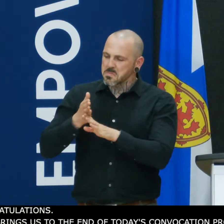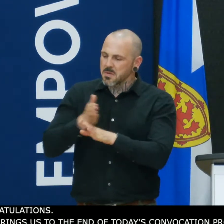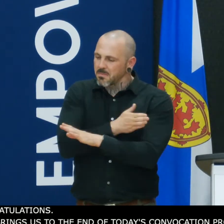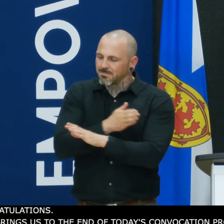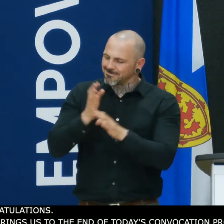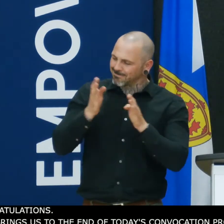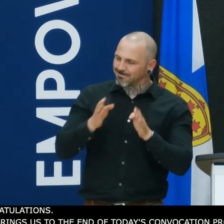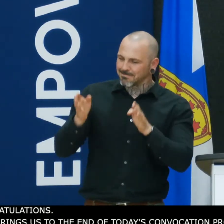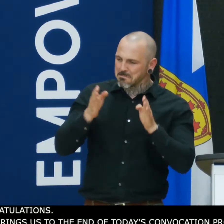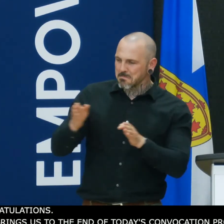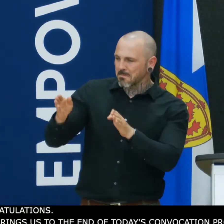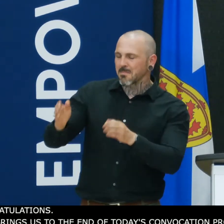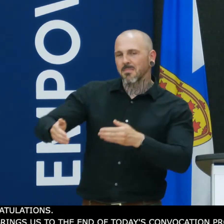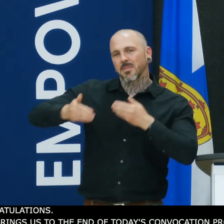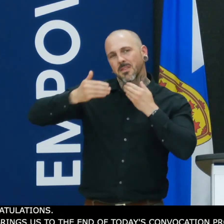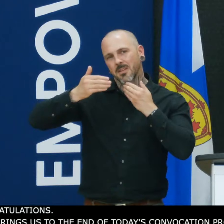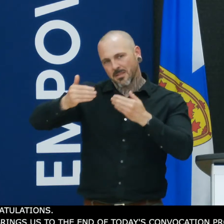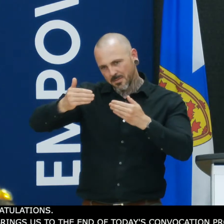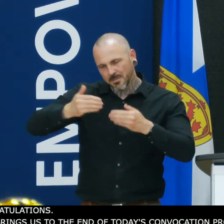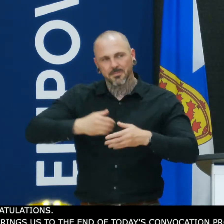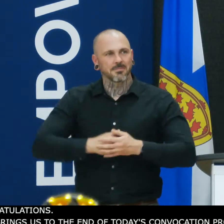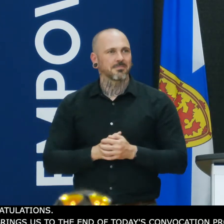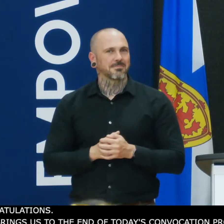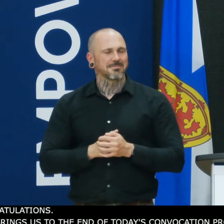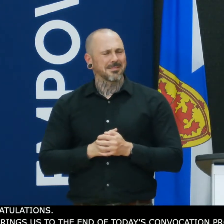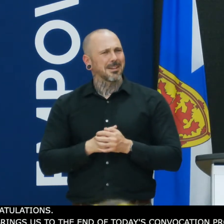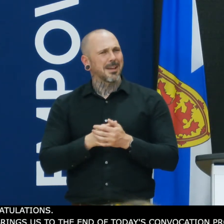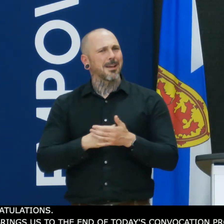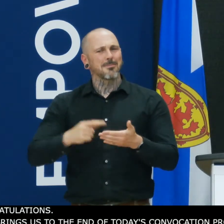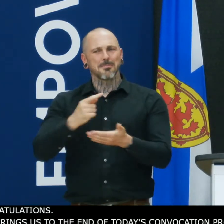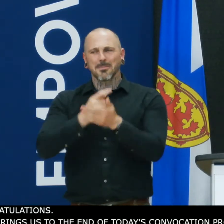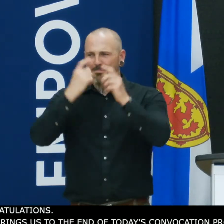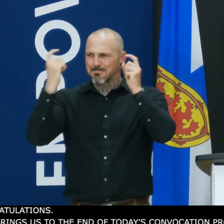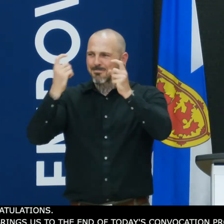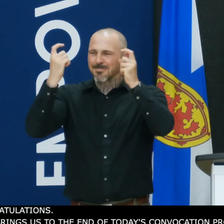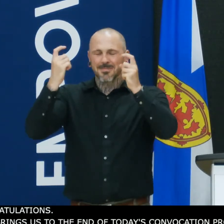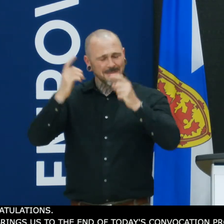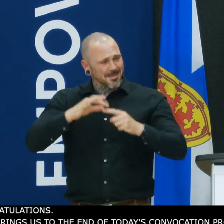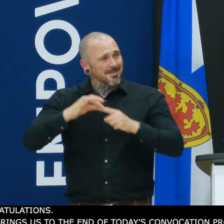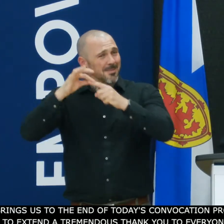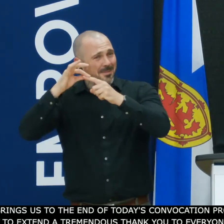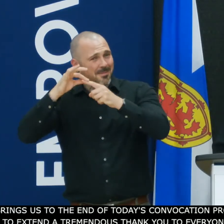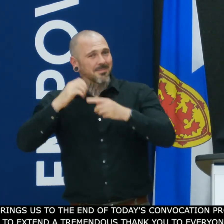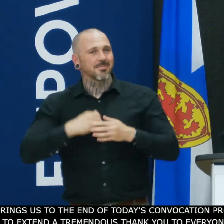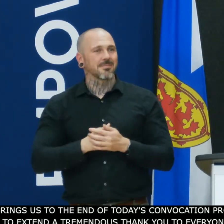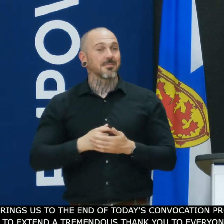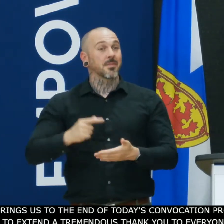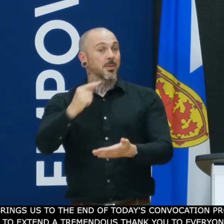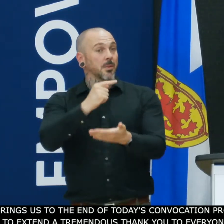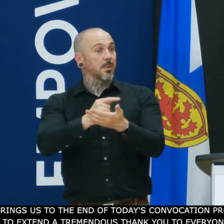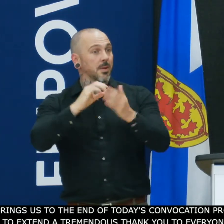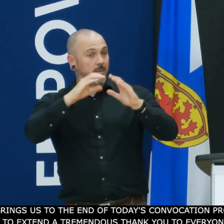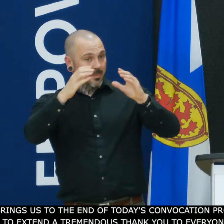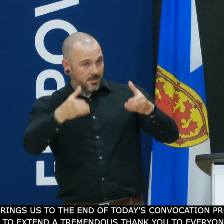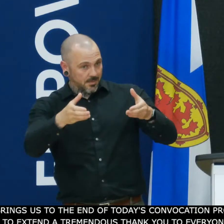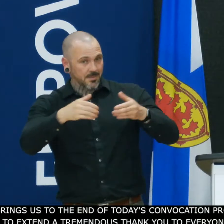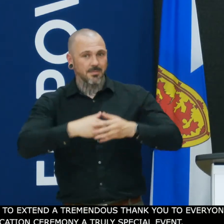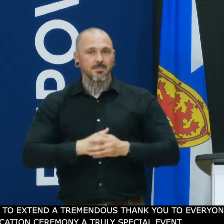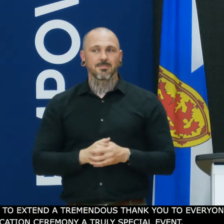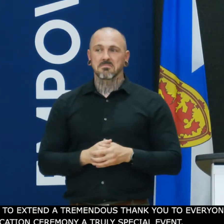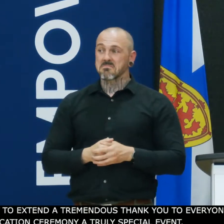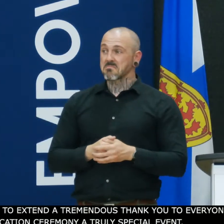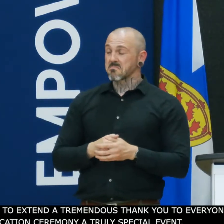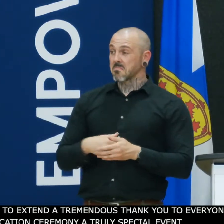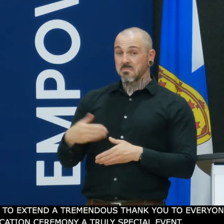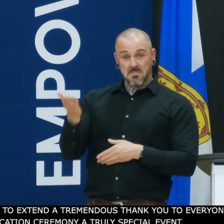making this convocation ceremony a truly special event. Graduates, after receiving your credential